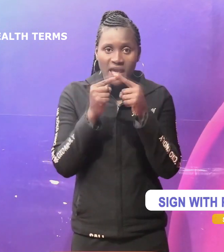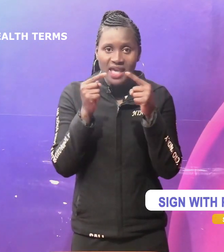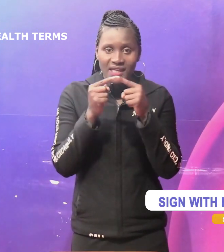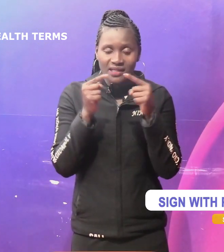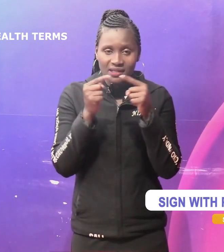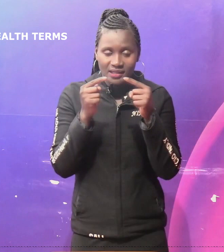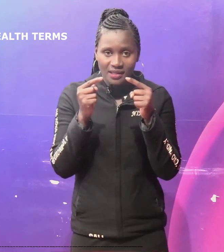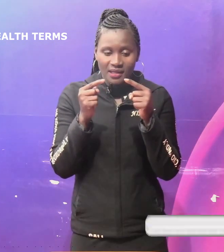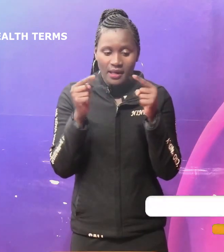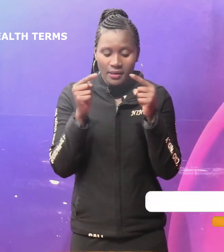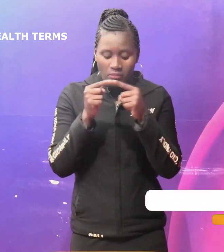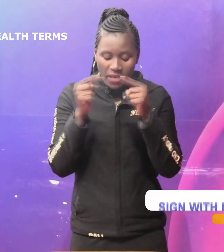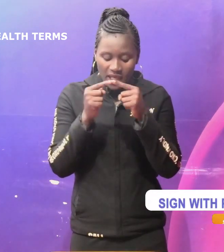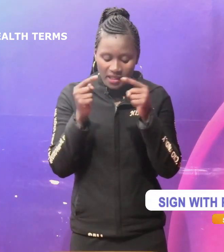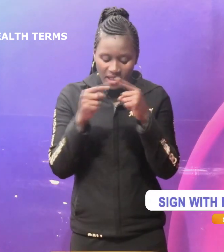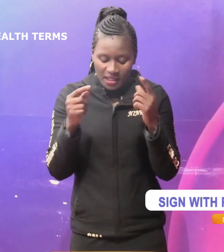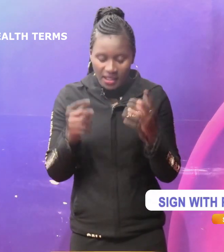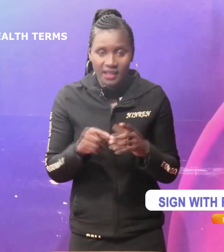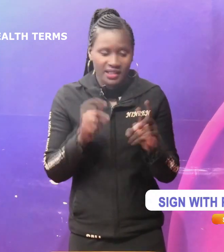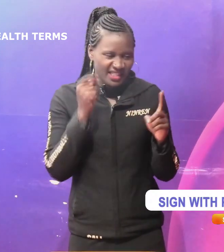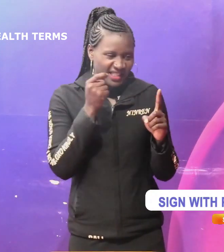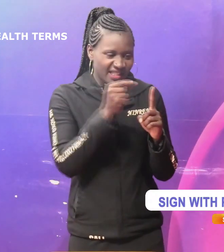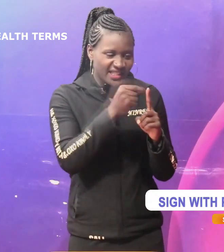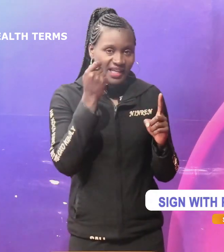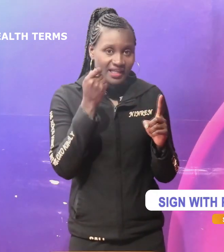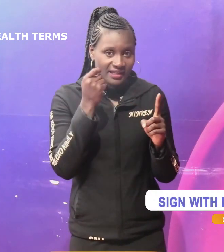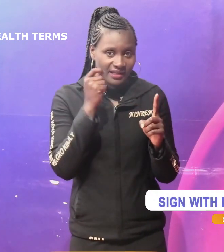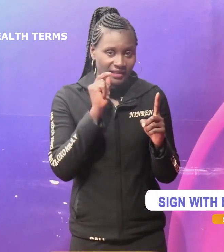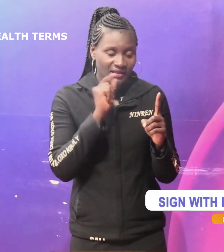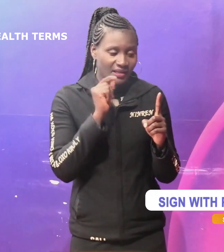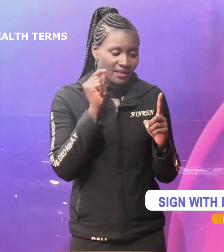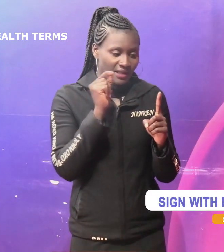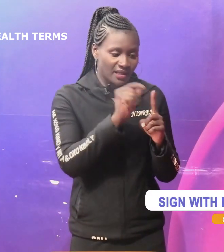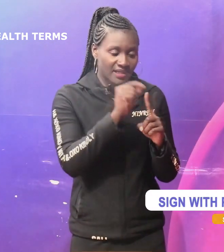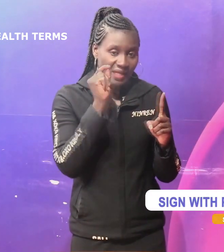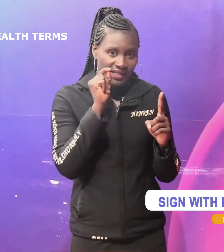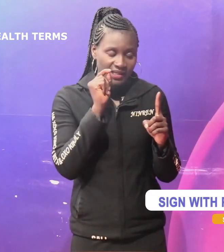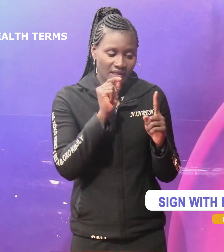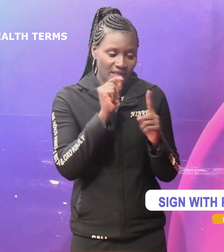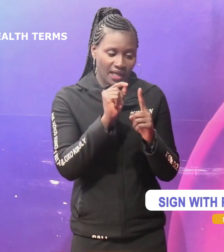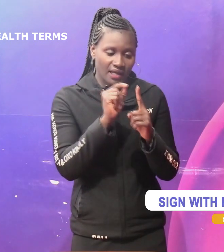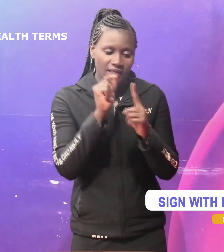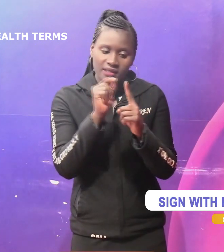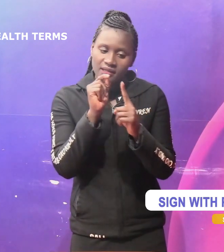Pain. Pain. And then test. Test, like this.